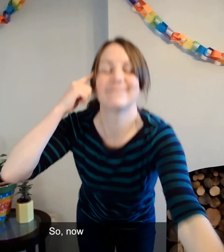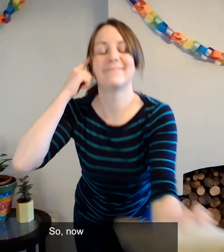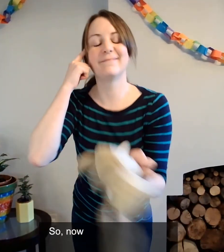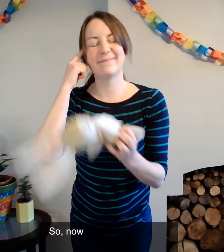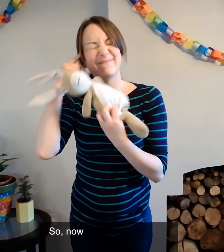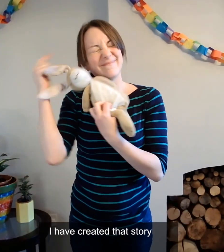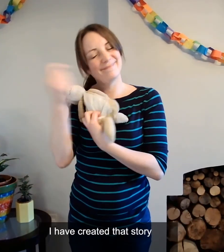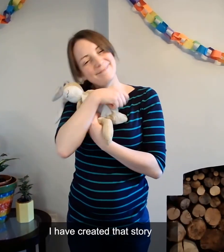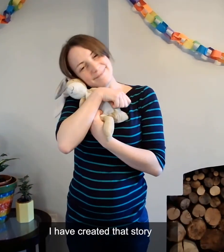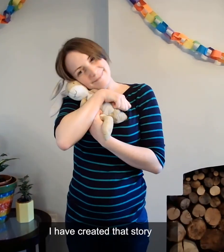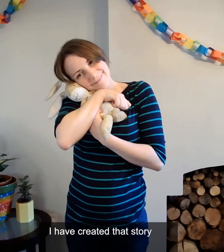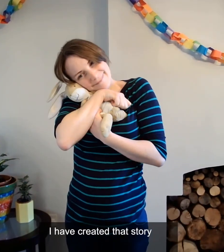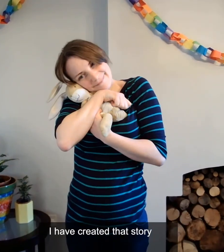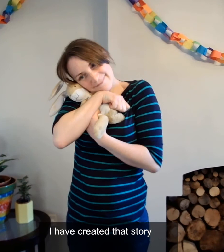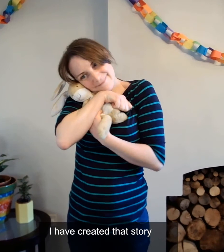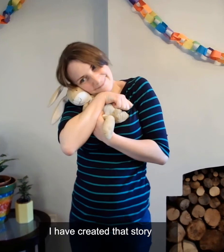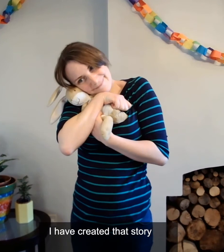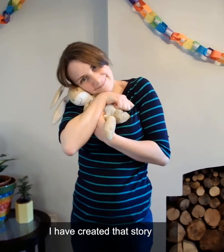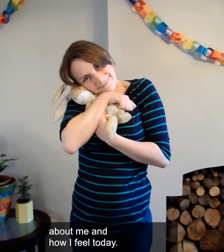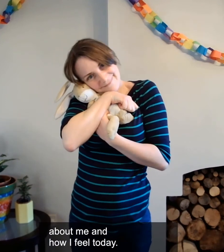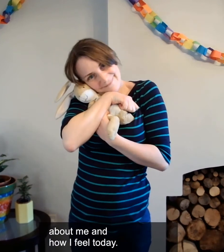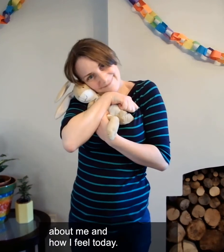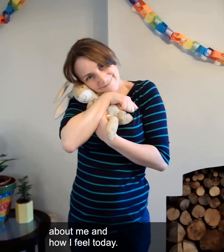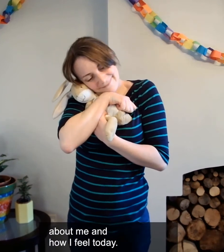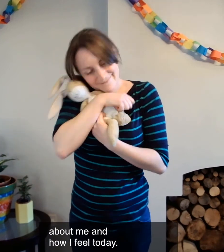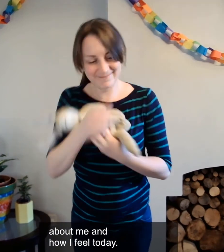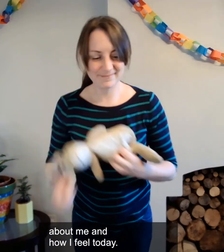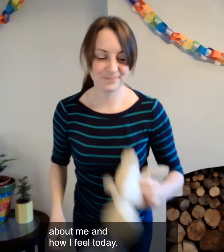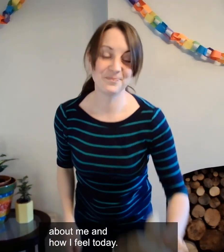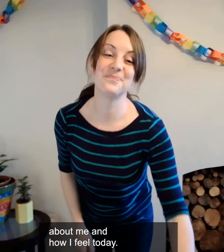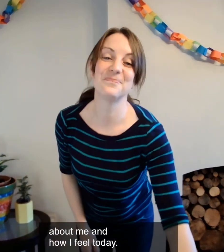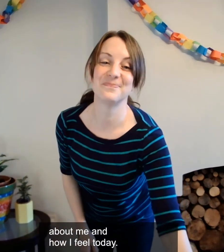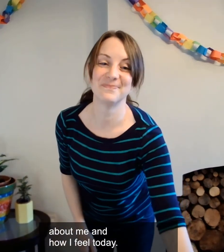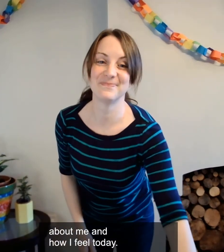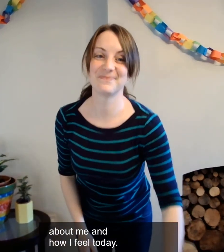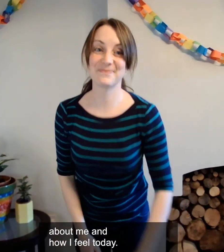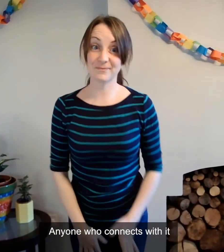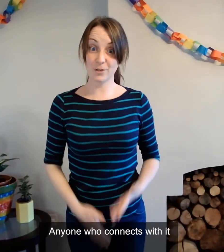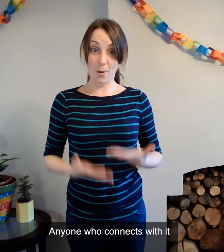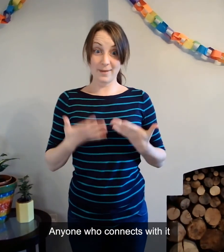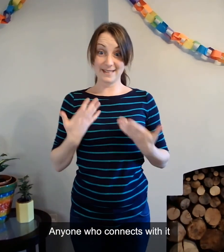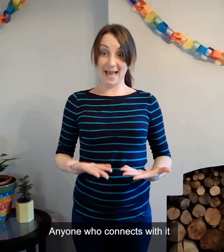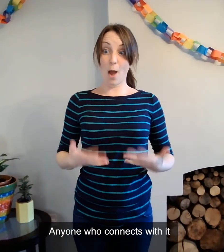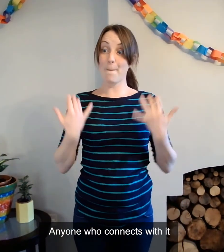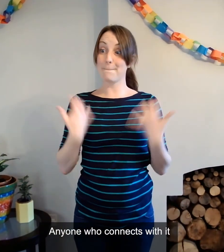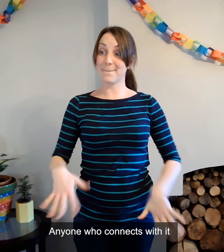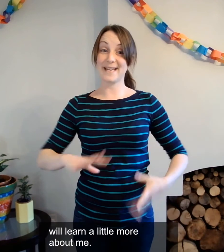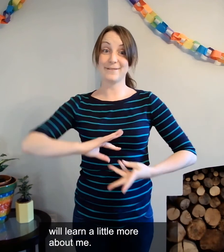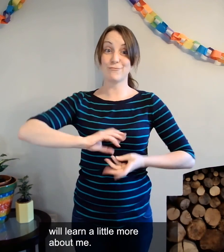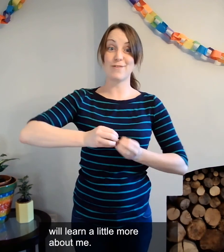So now I have created that story about me and how I feel today. Anyone who connects with it will learn a